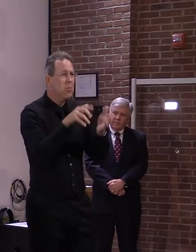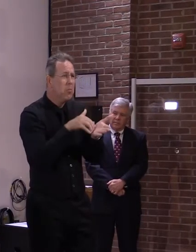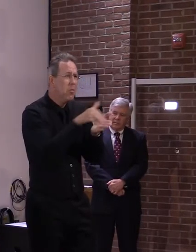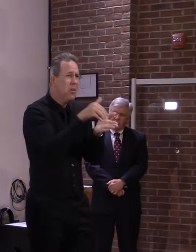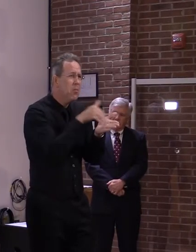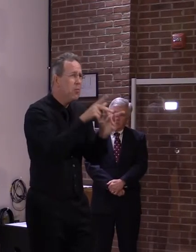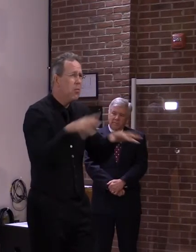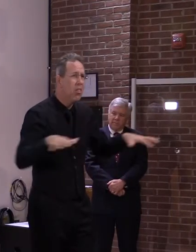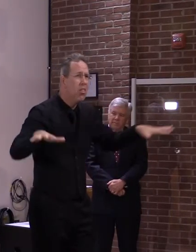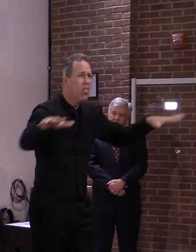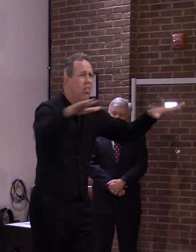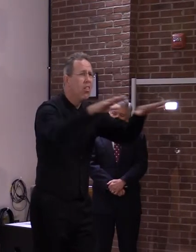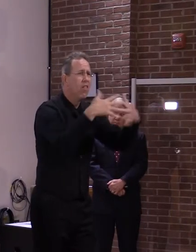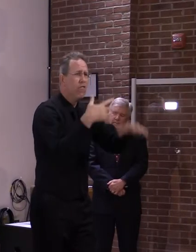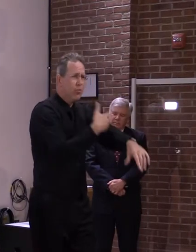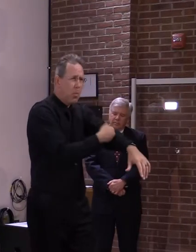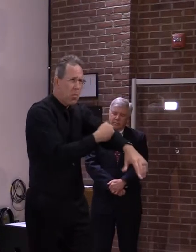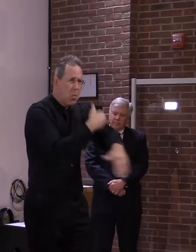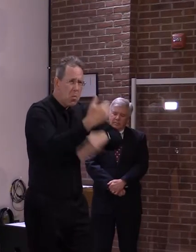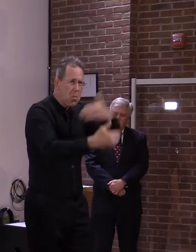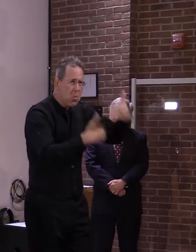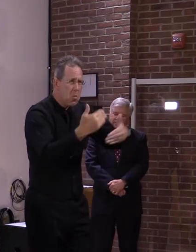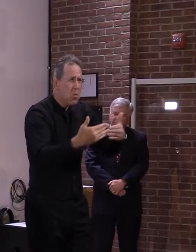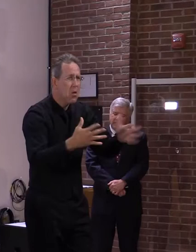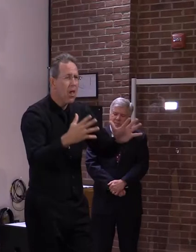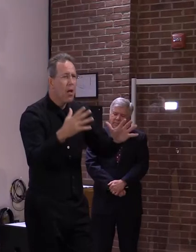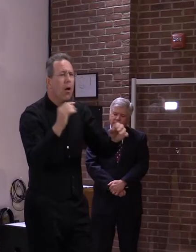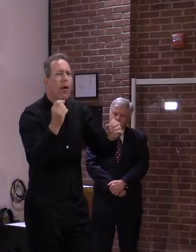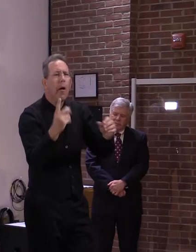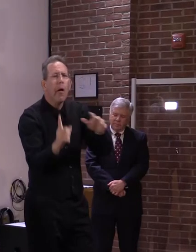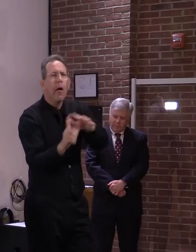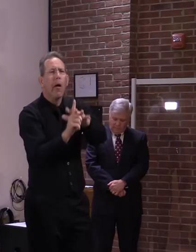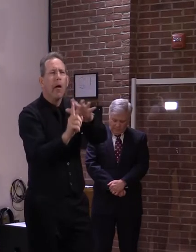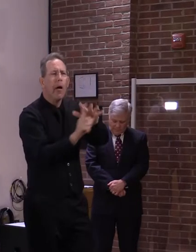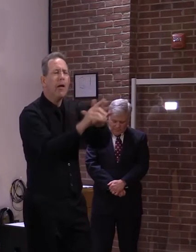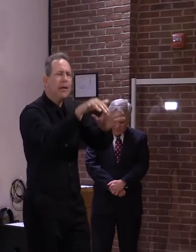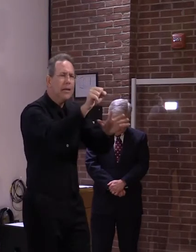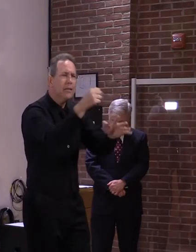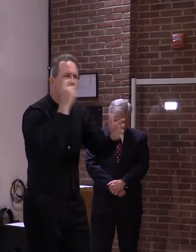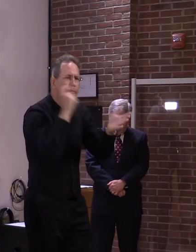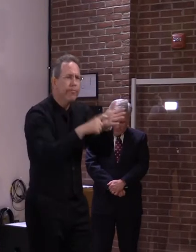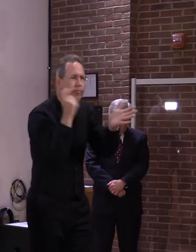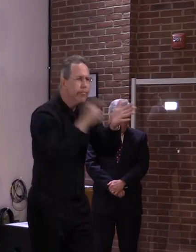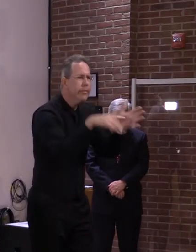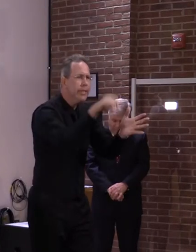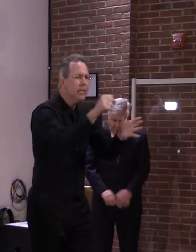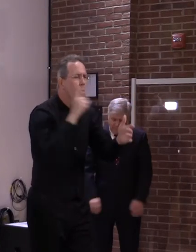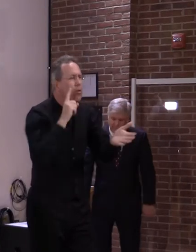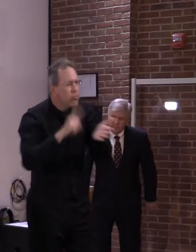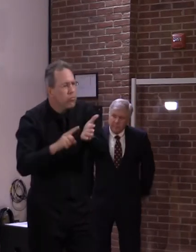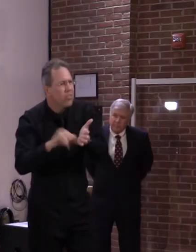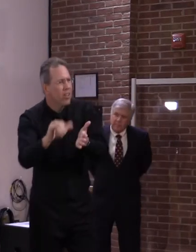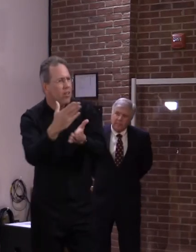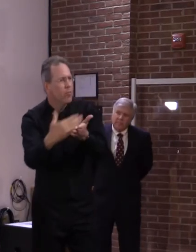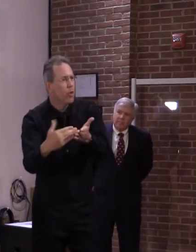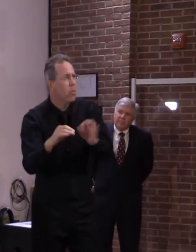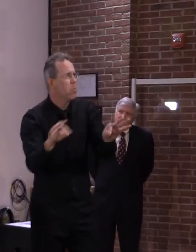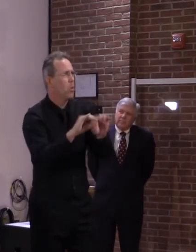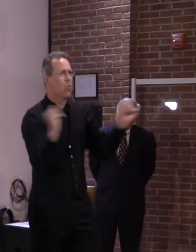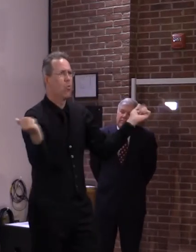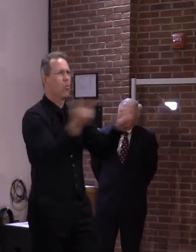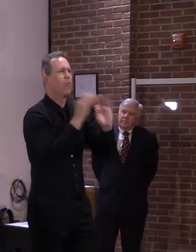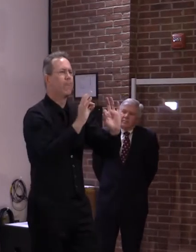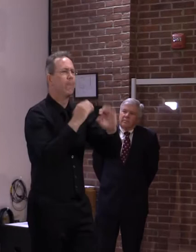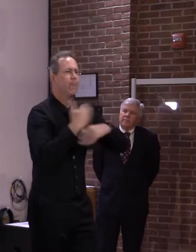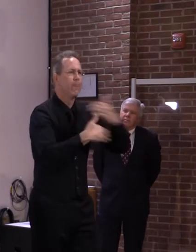we'd much rather have it be reported in the system so it can be investigated,